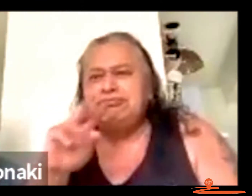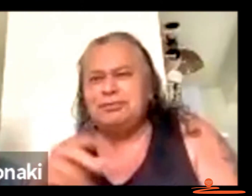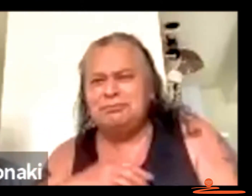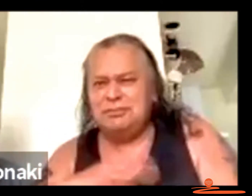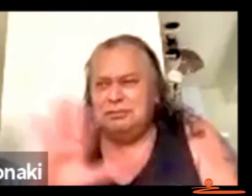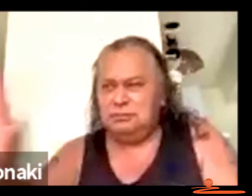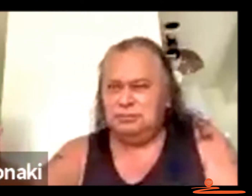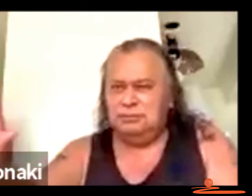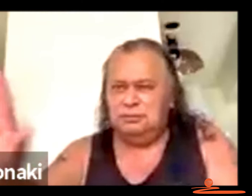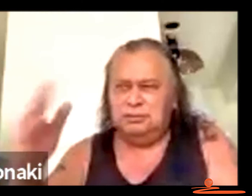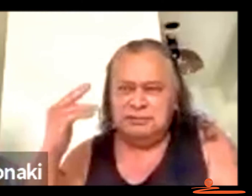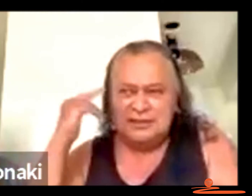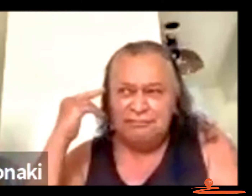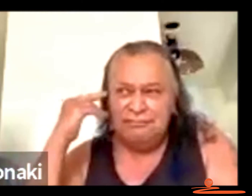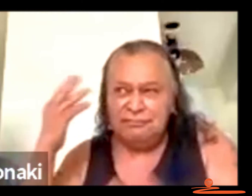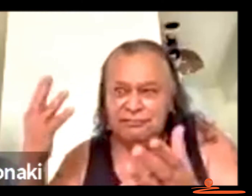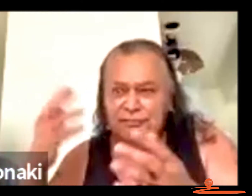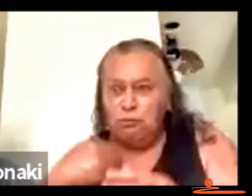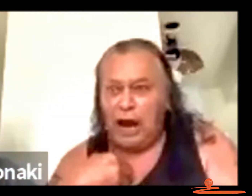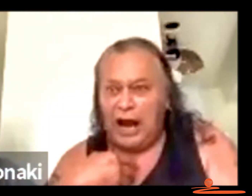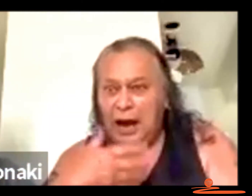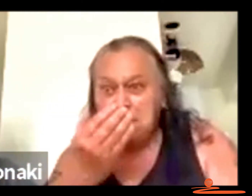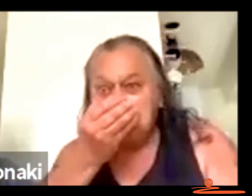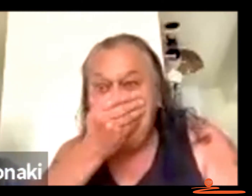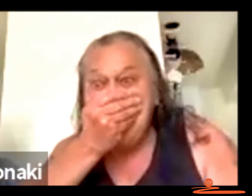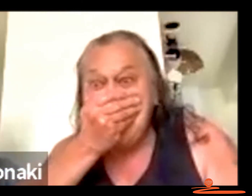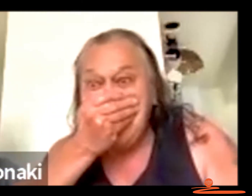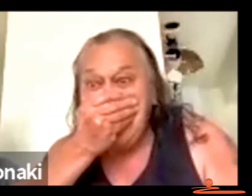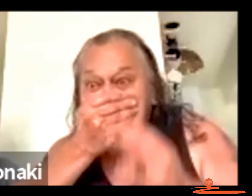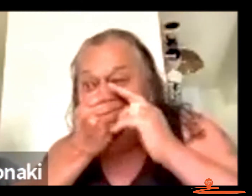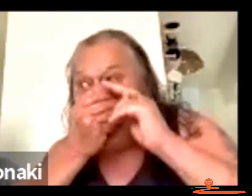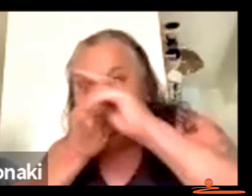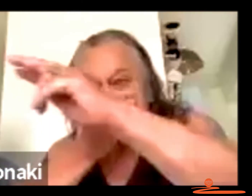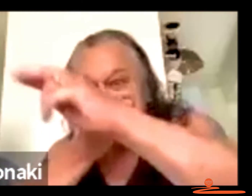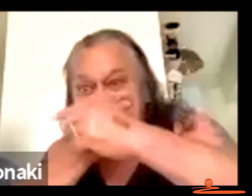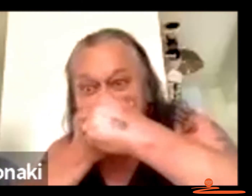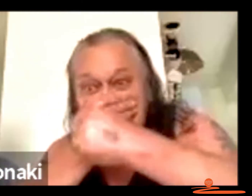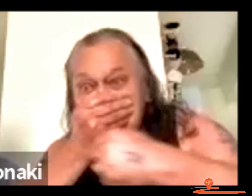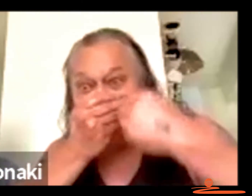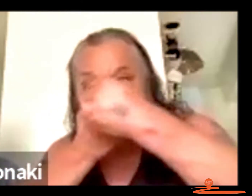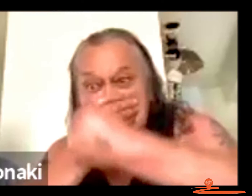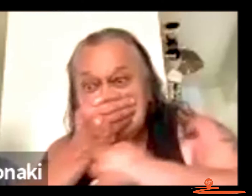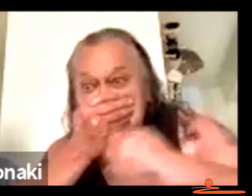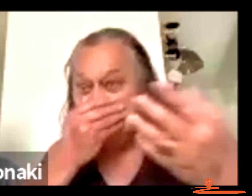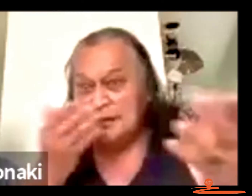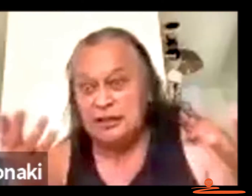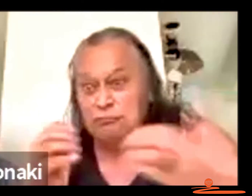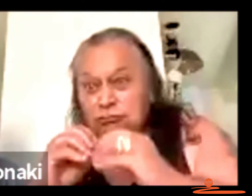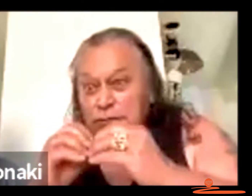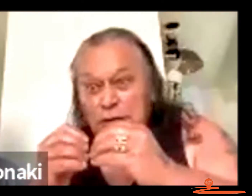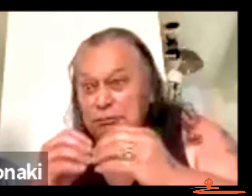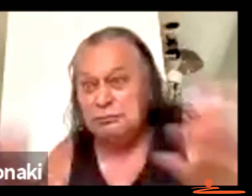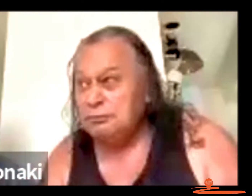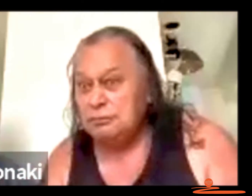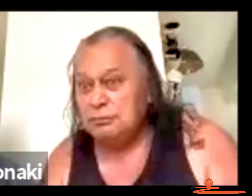guy said to me, he started talking to me behind his mask. And I tried to say, I'm deaf and I need to be able to